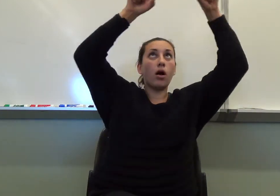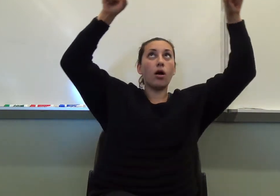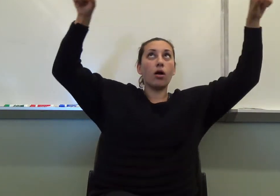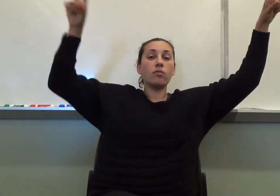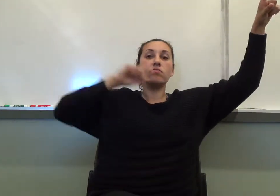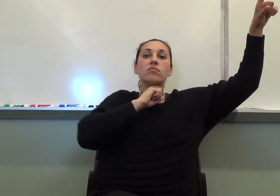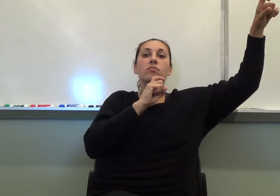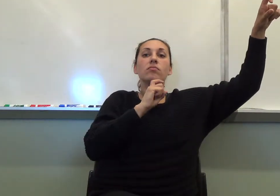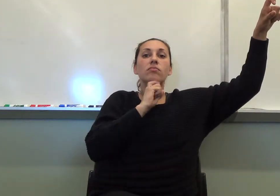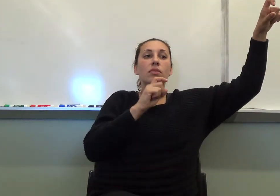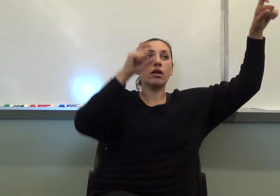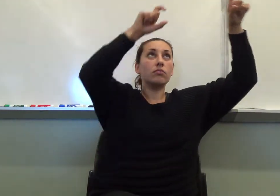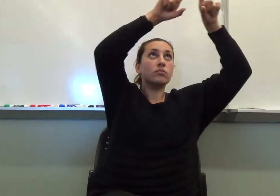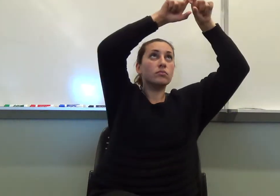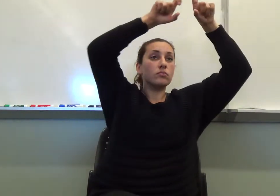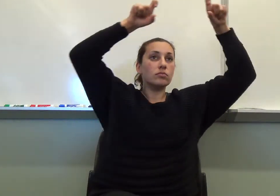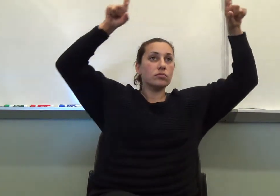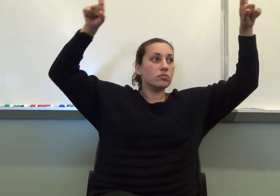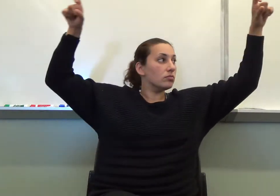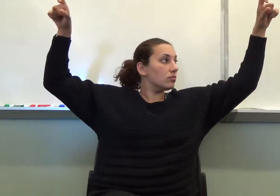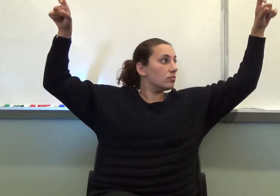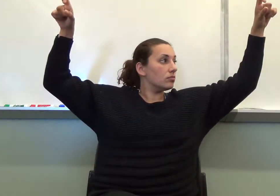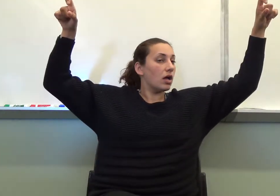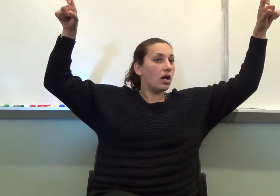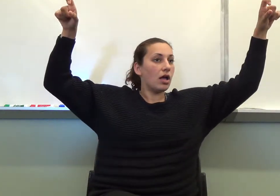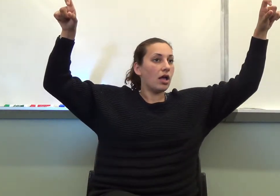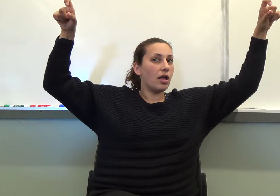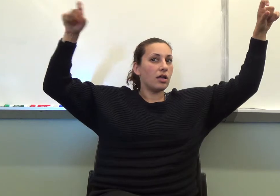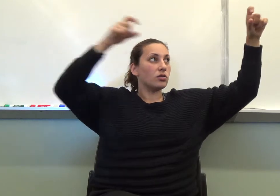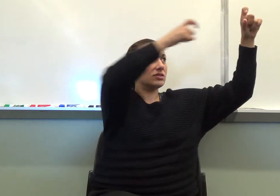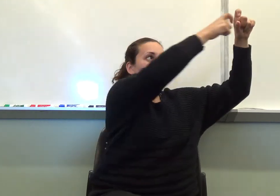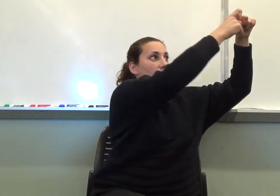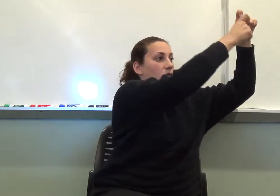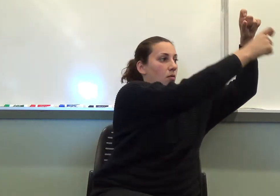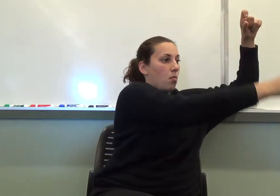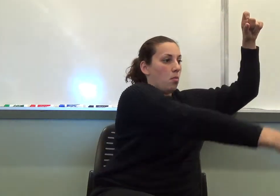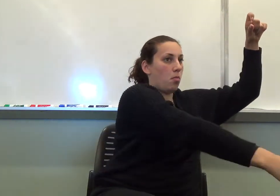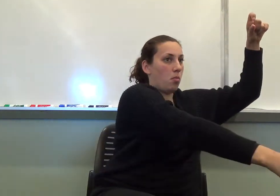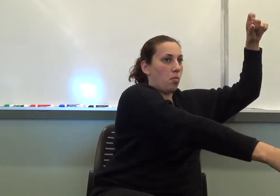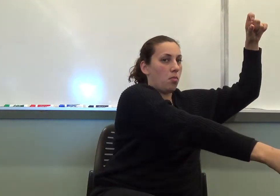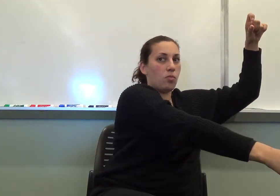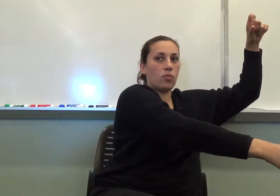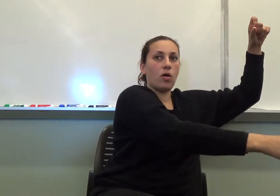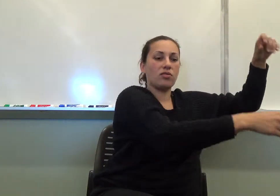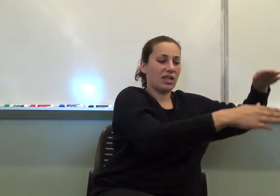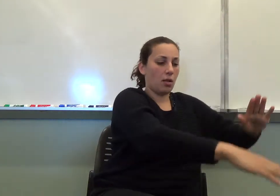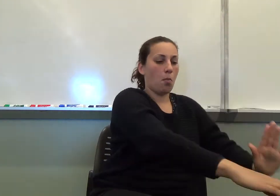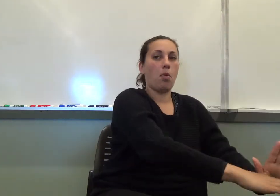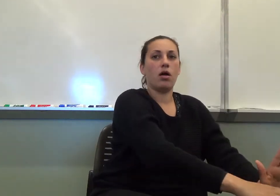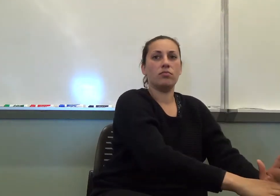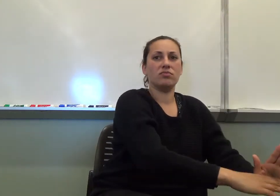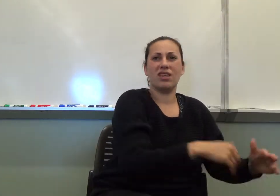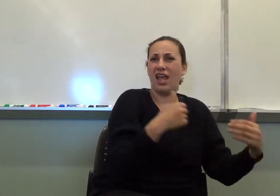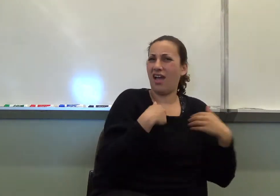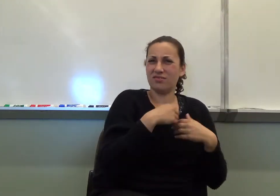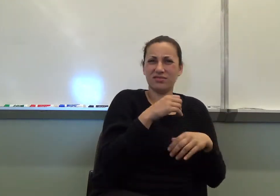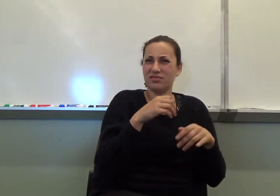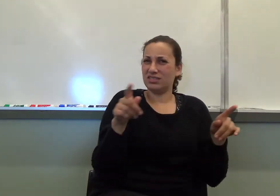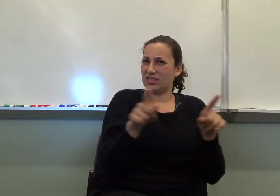one side up at the top of the wall and goes down to the bottom of the wall over there. And they do that on every single wall. What are they doing?